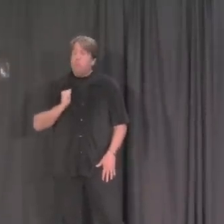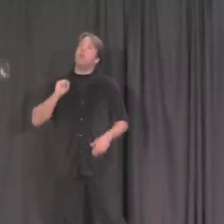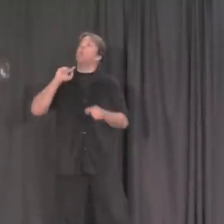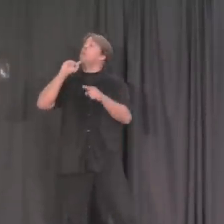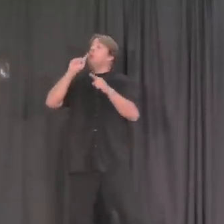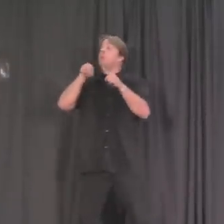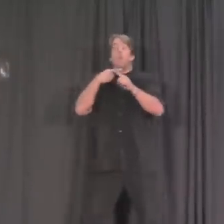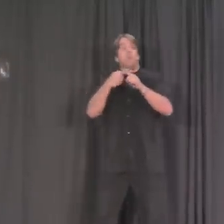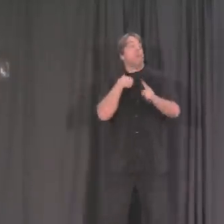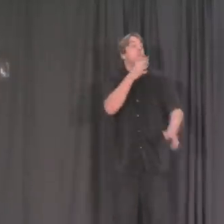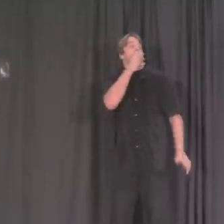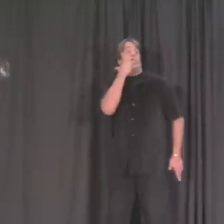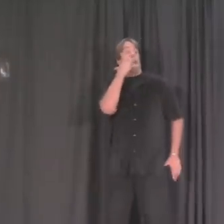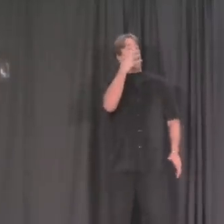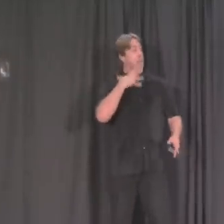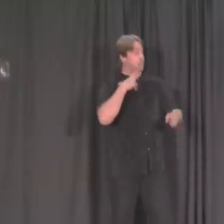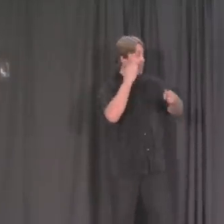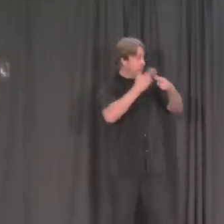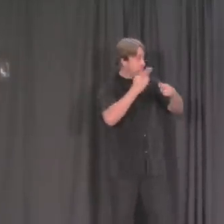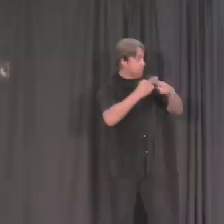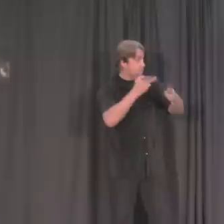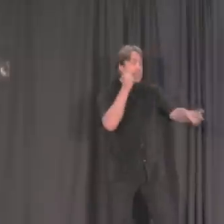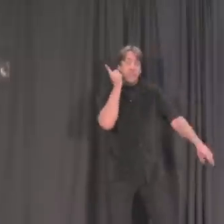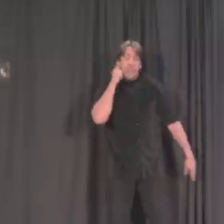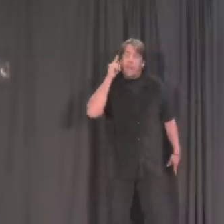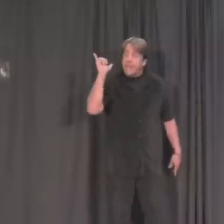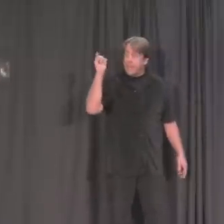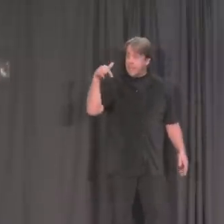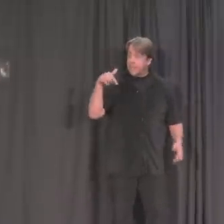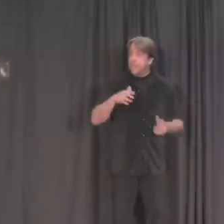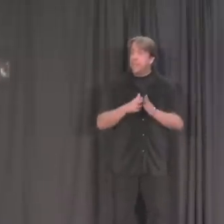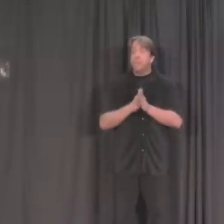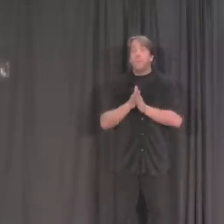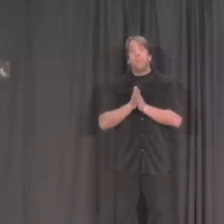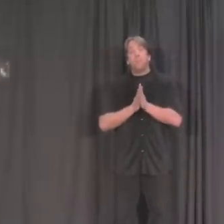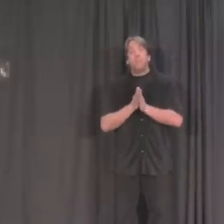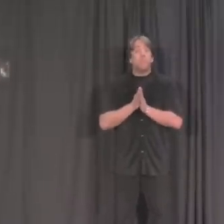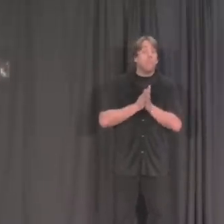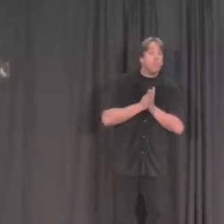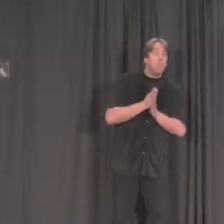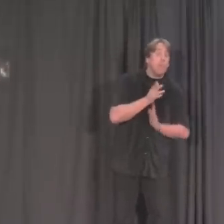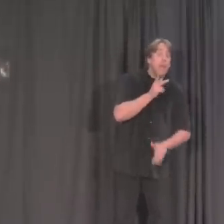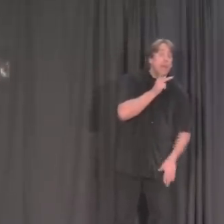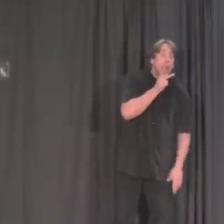Abu. When my mother calls my name, it sounds like this. Abu!